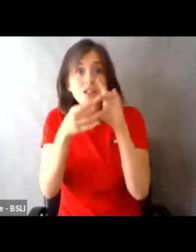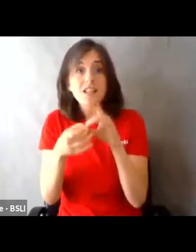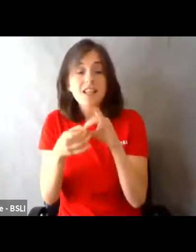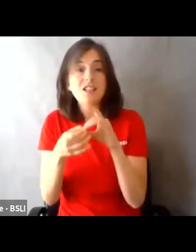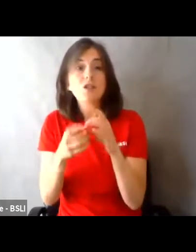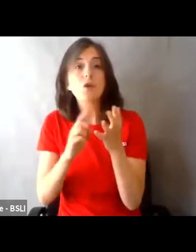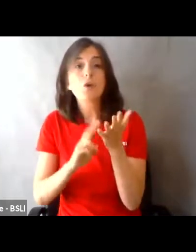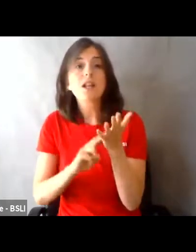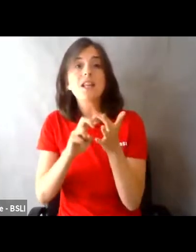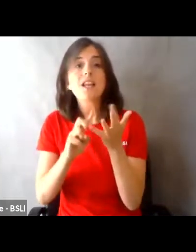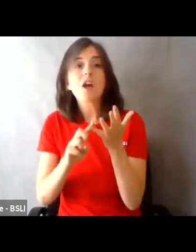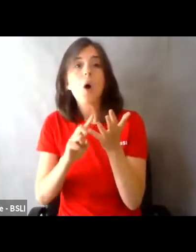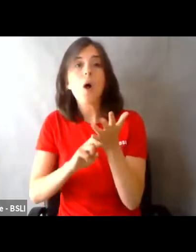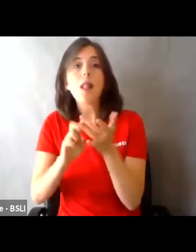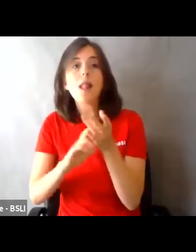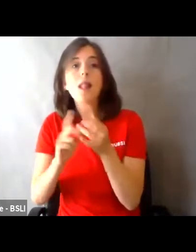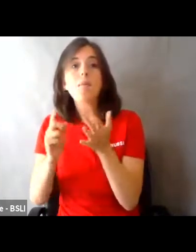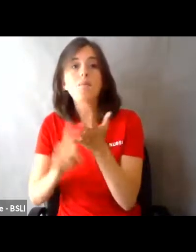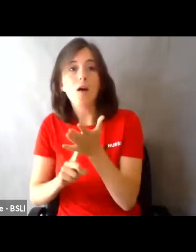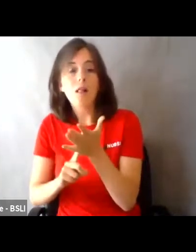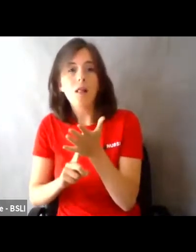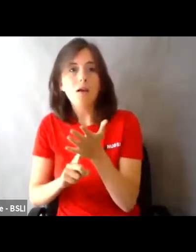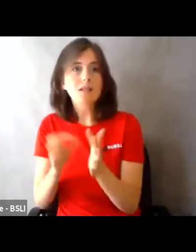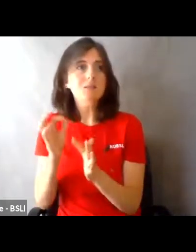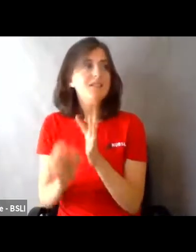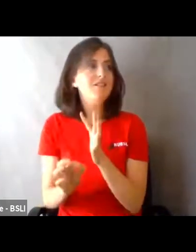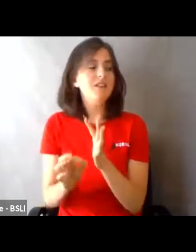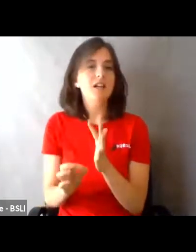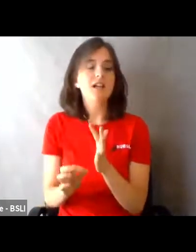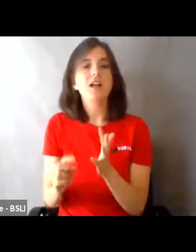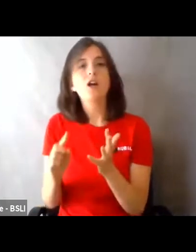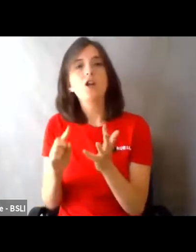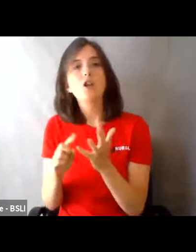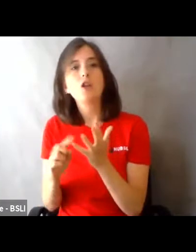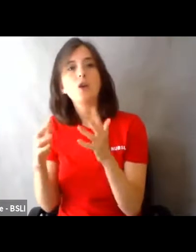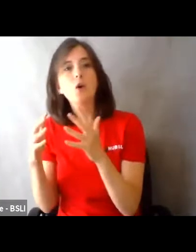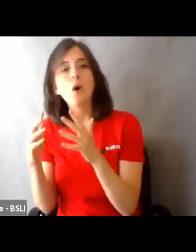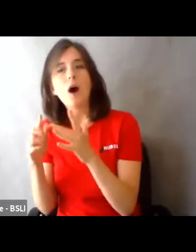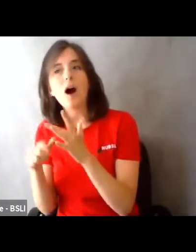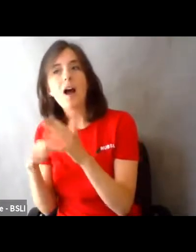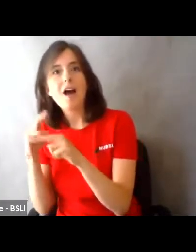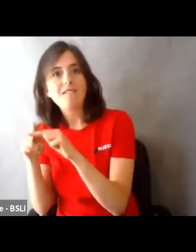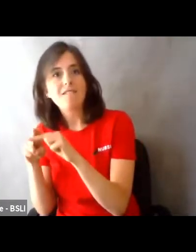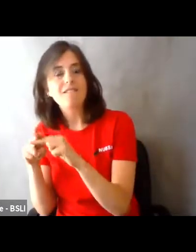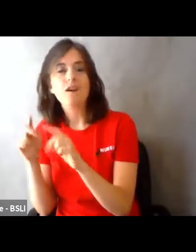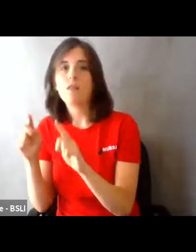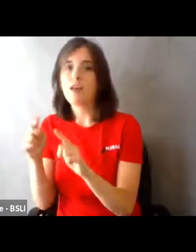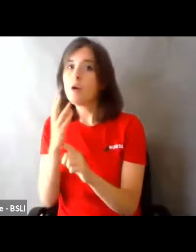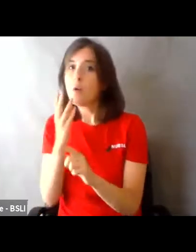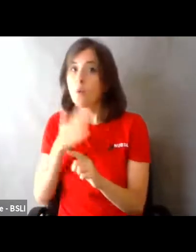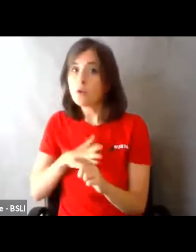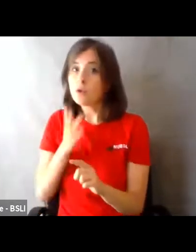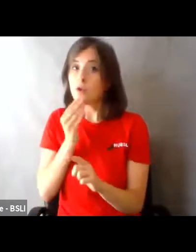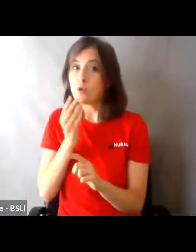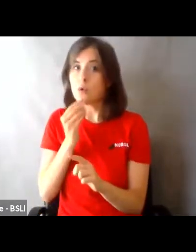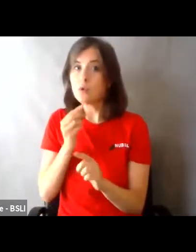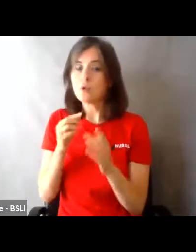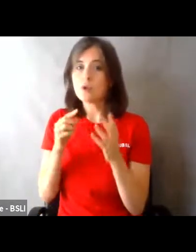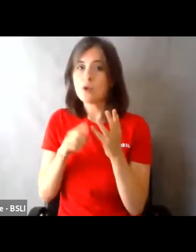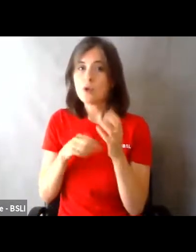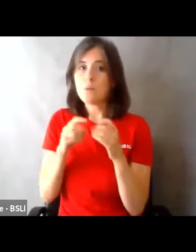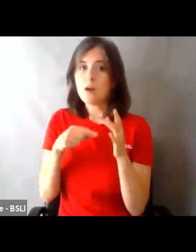IMF seem to want to use UBI, and also how it may not seem to be something